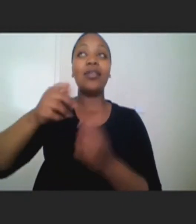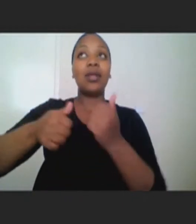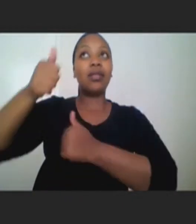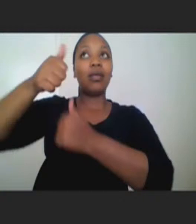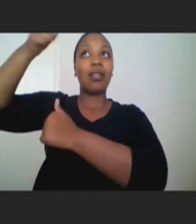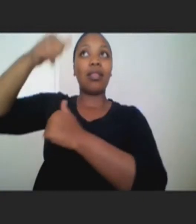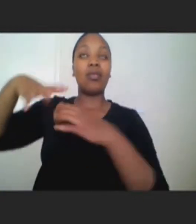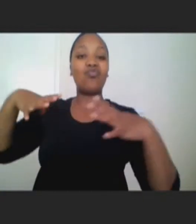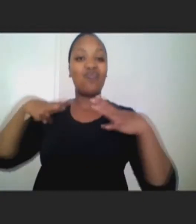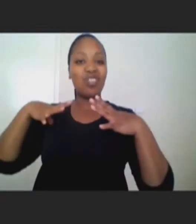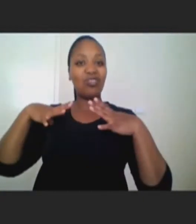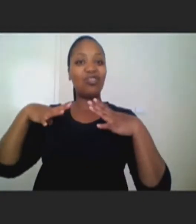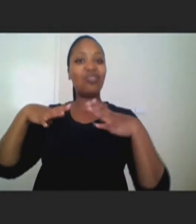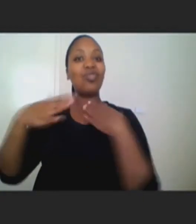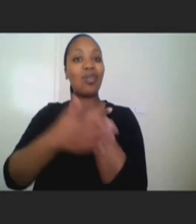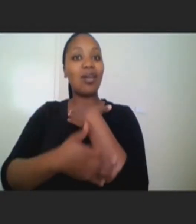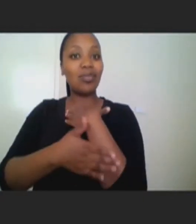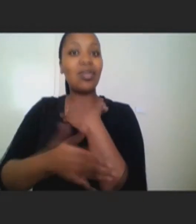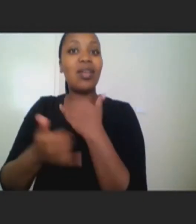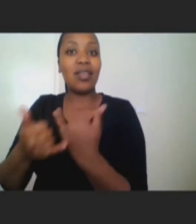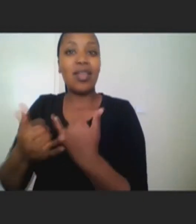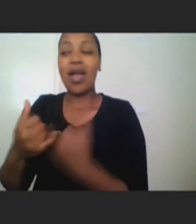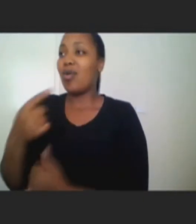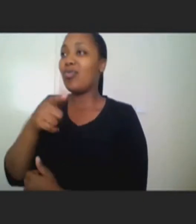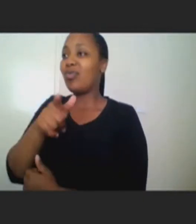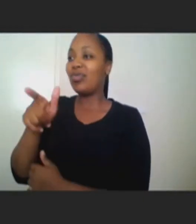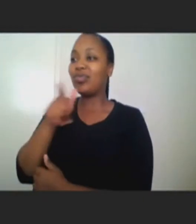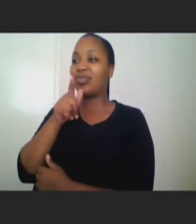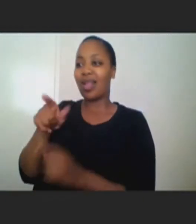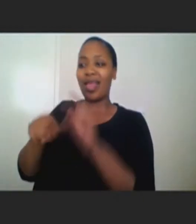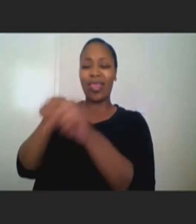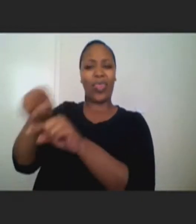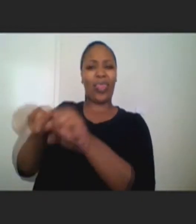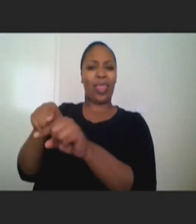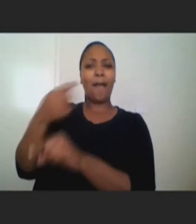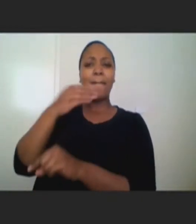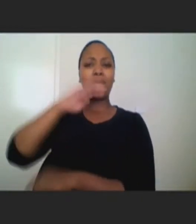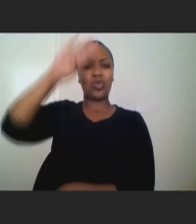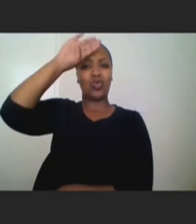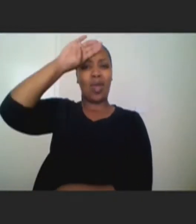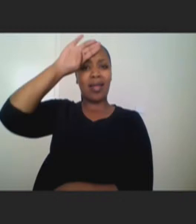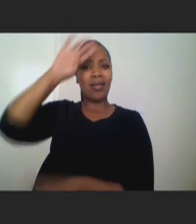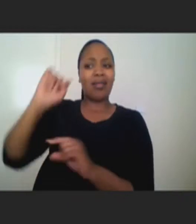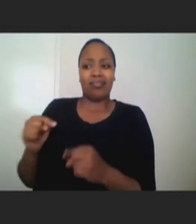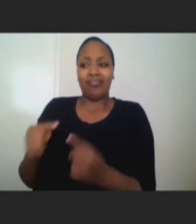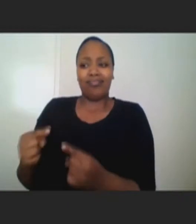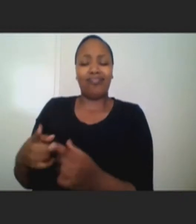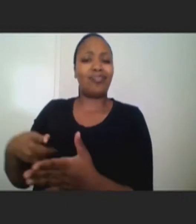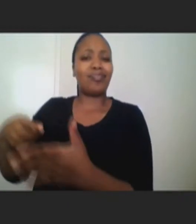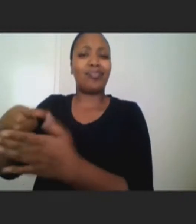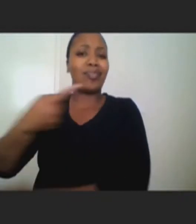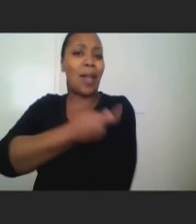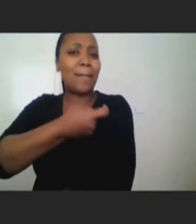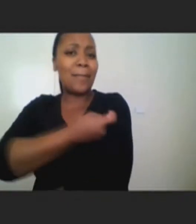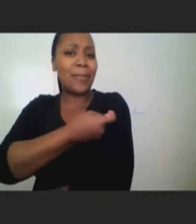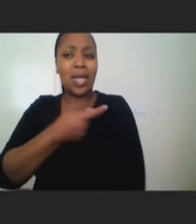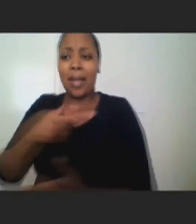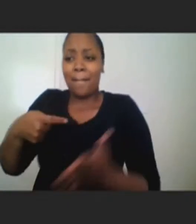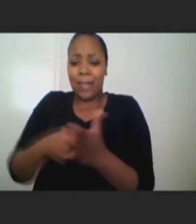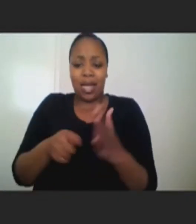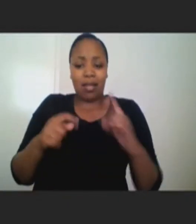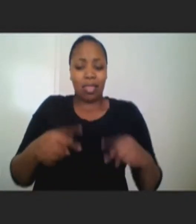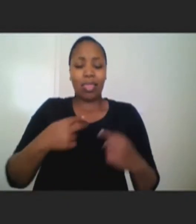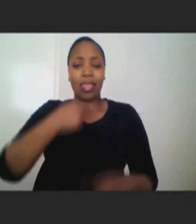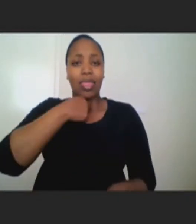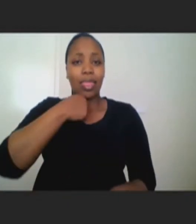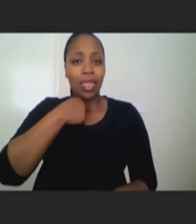now accusing Botswana for not vaccinating enough, and yet it wanted to vaccinate. We celebrate in the country, we wish you